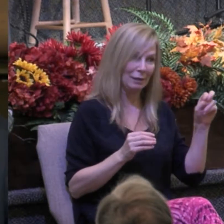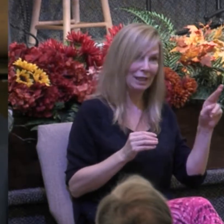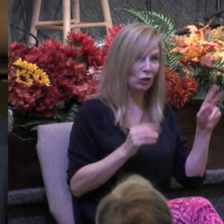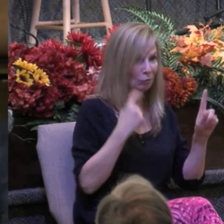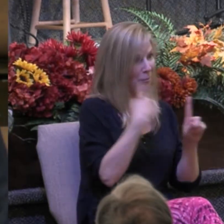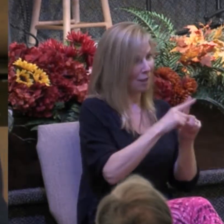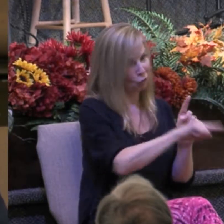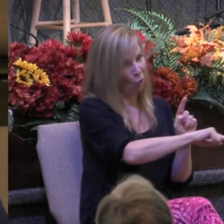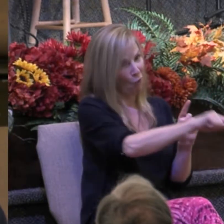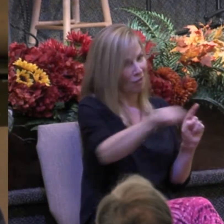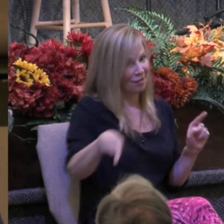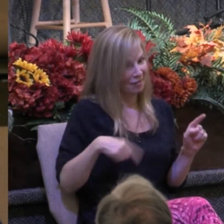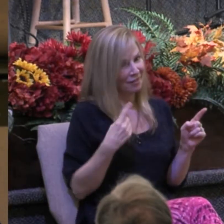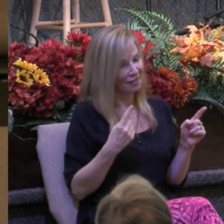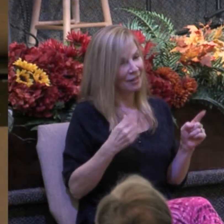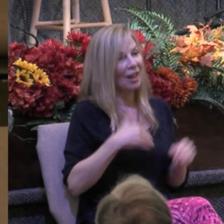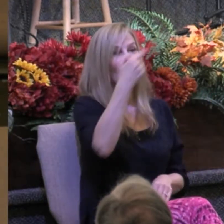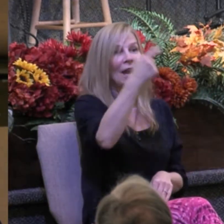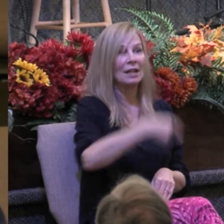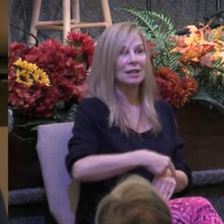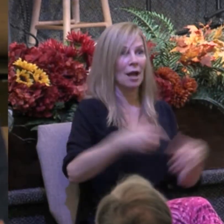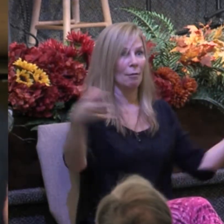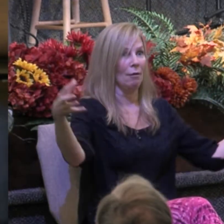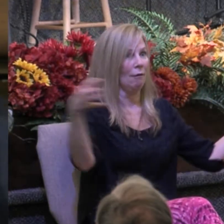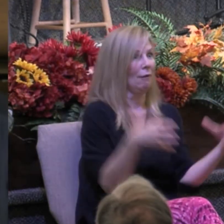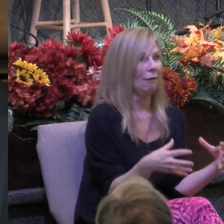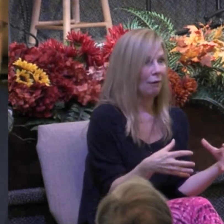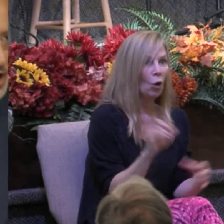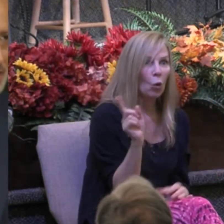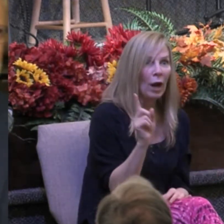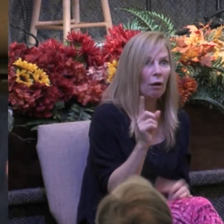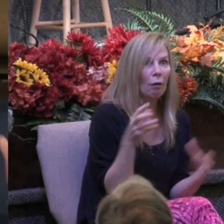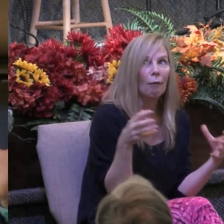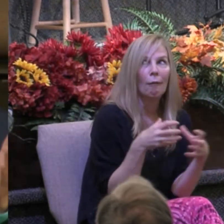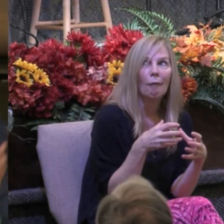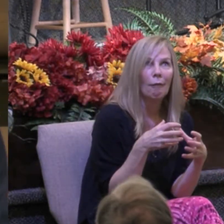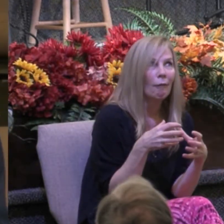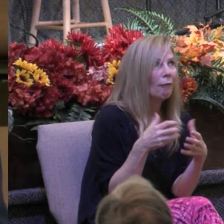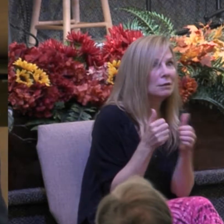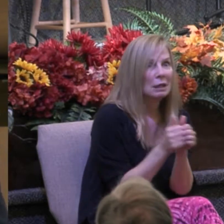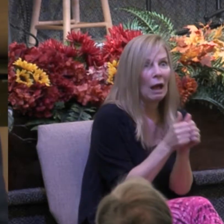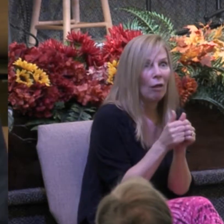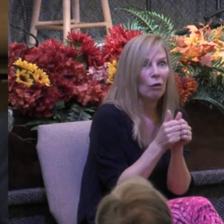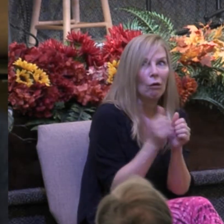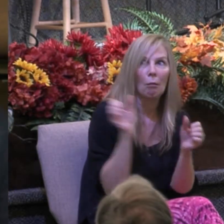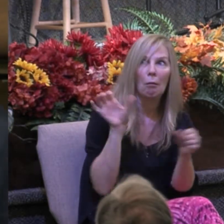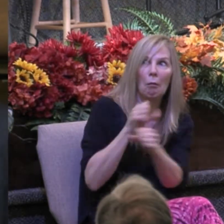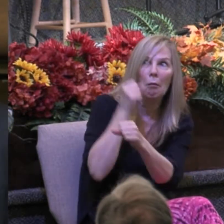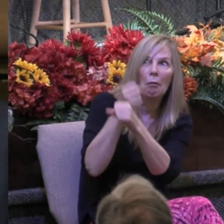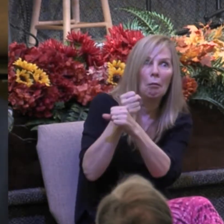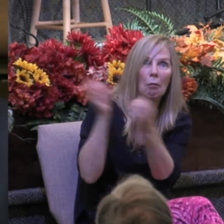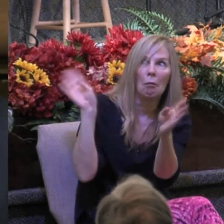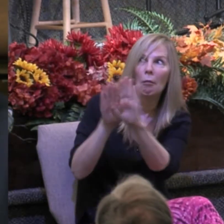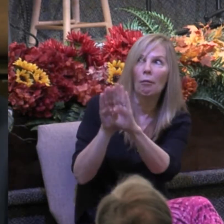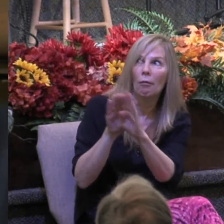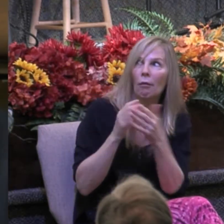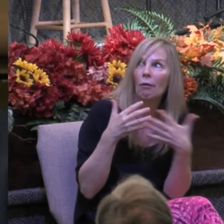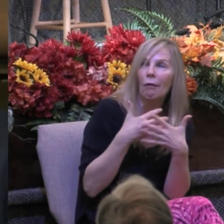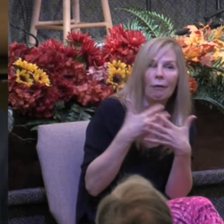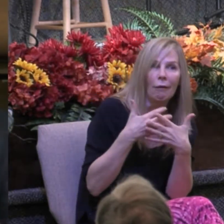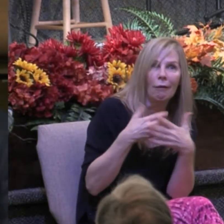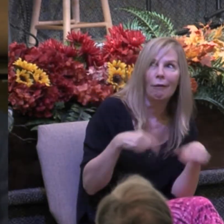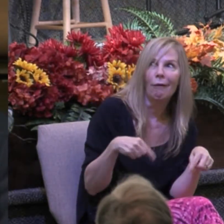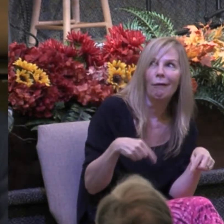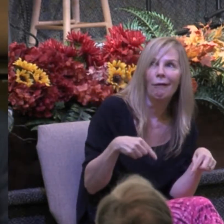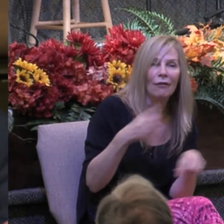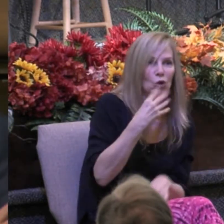next time we see these men together as a group, you know where they are? They are huddled together behind closed doors, fearful of